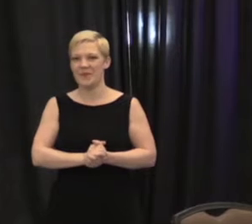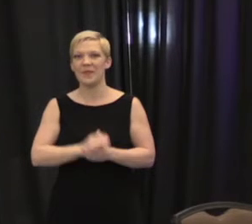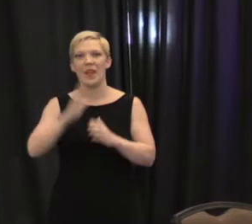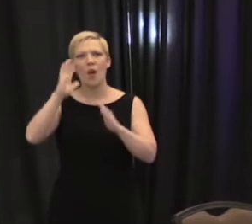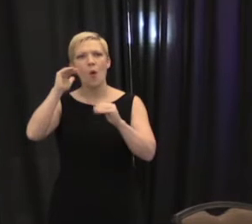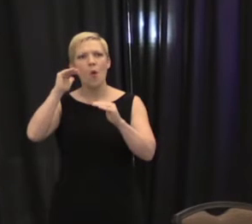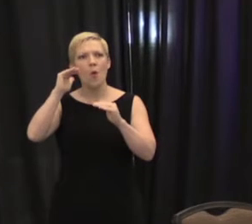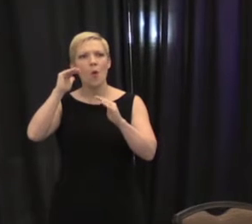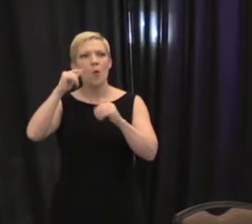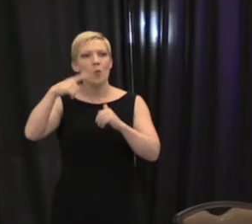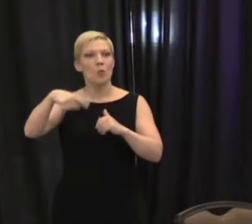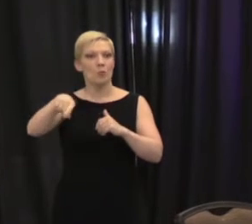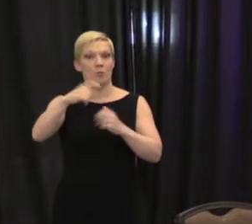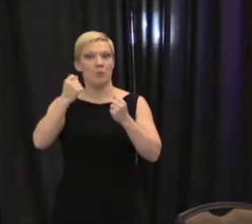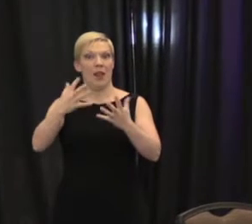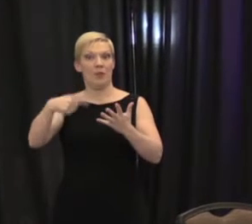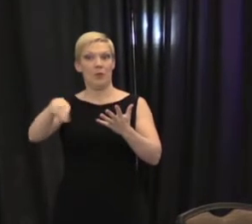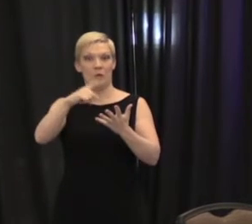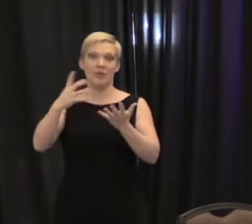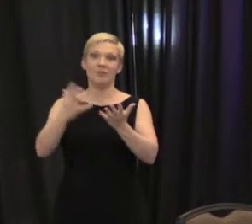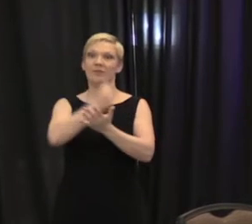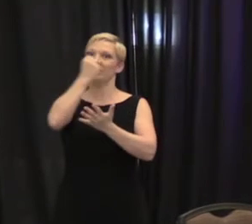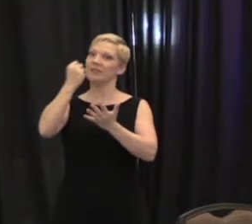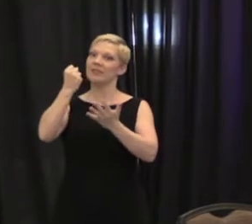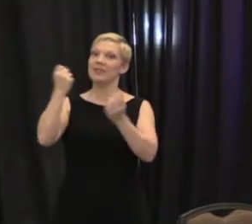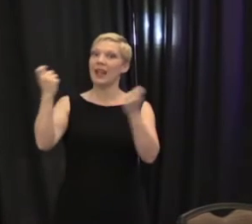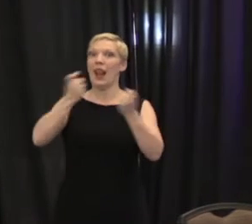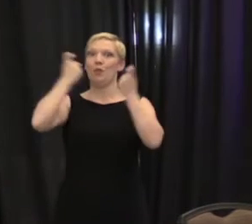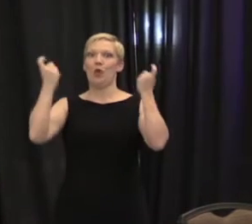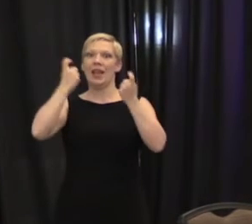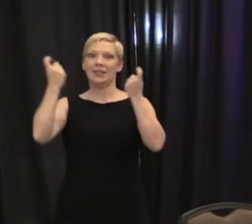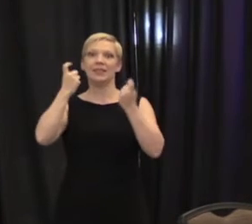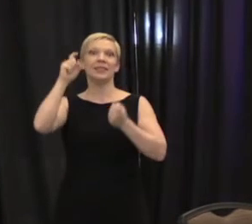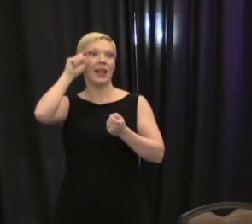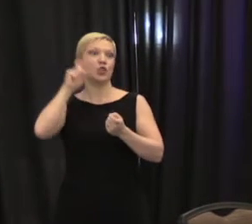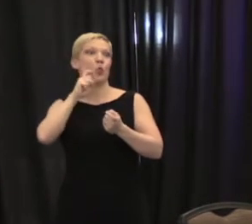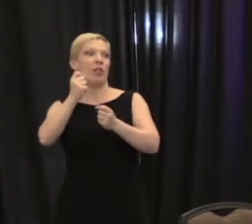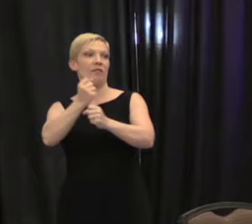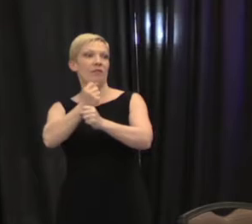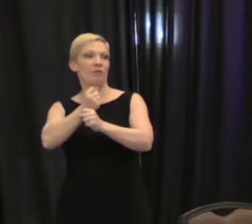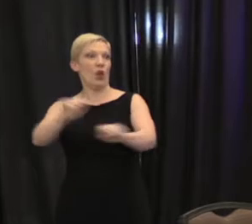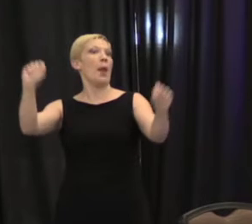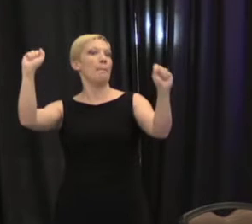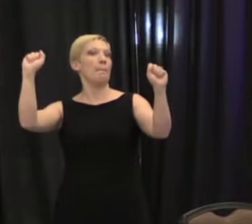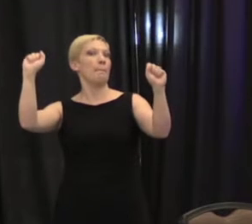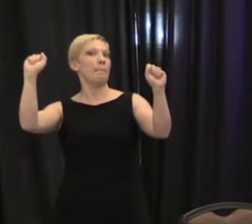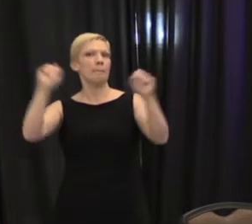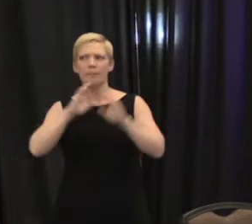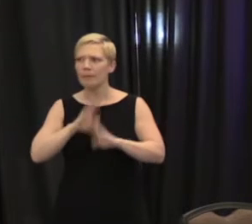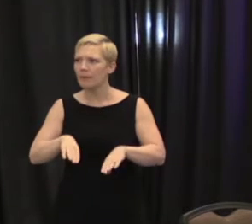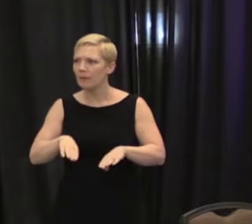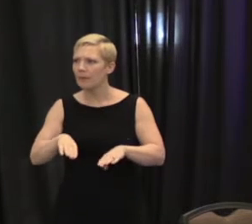I hope lots of you got to celebrate sexual freedom. It's very quiet.